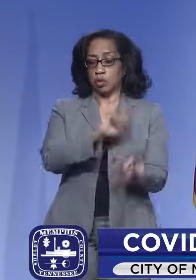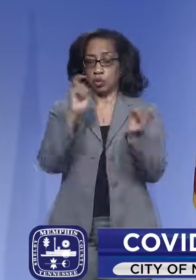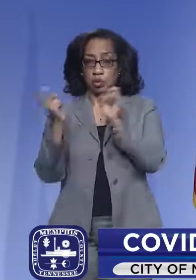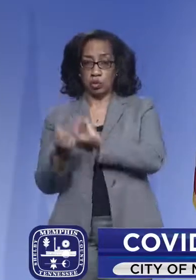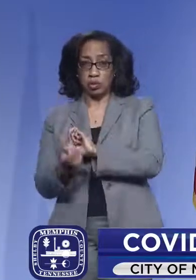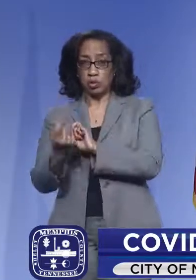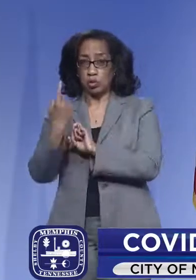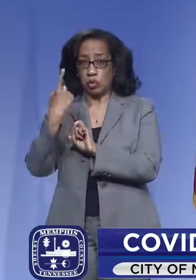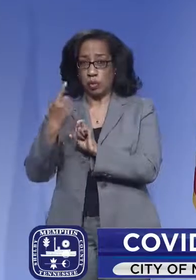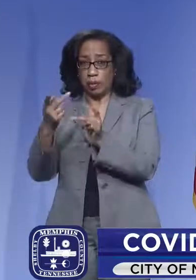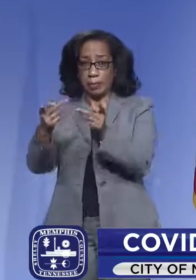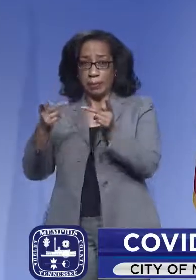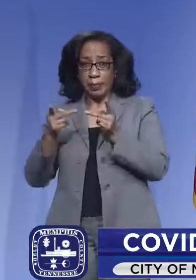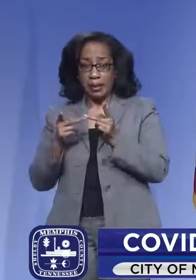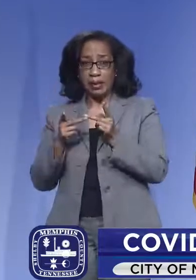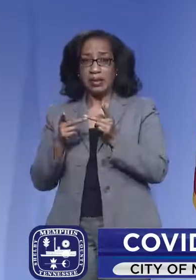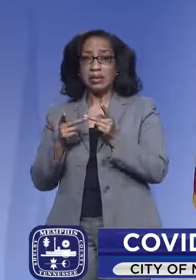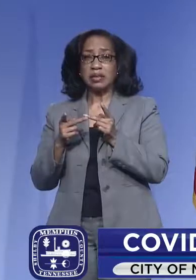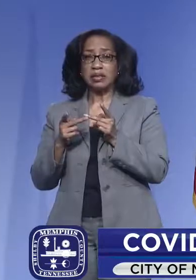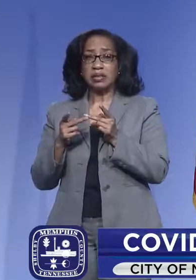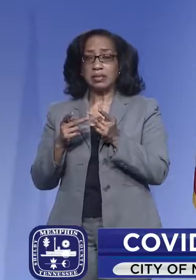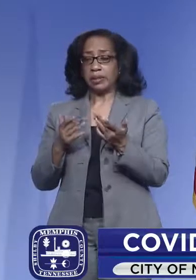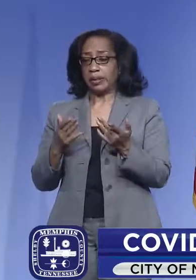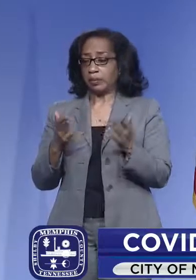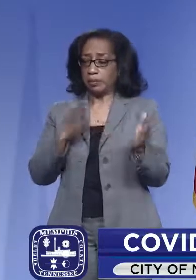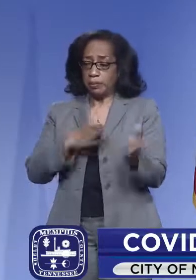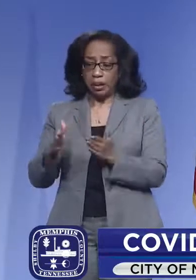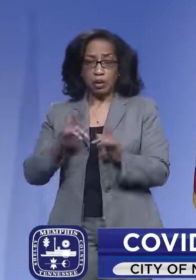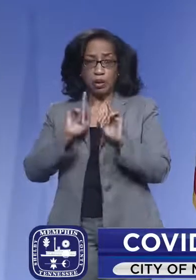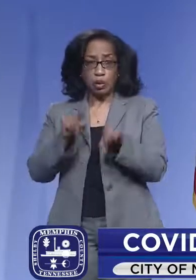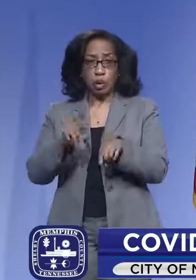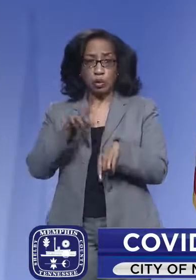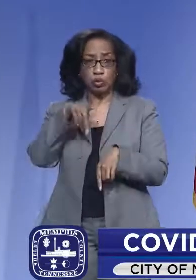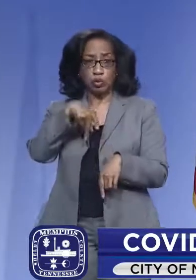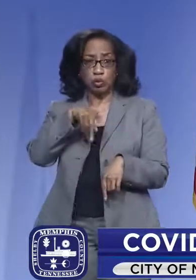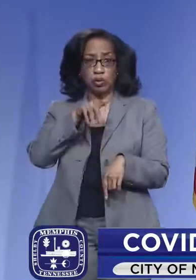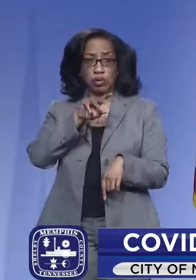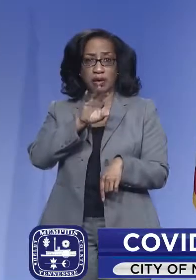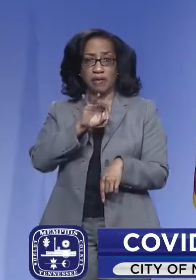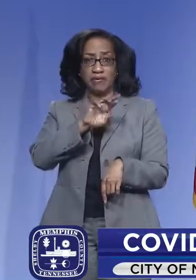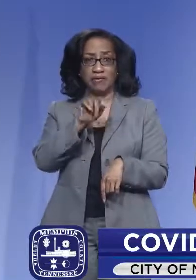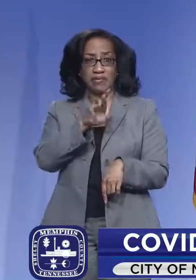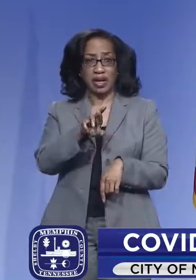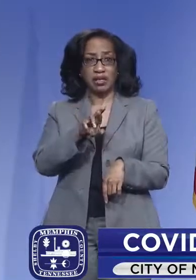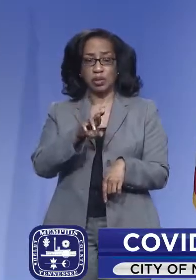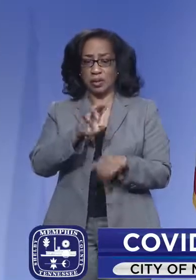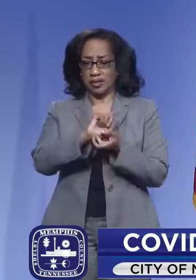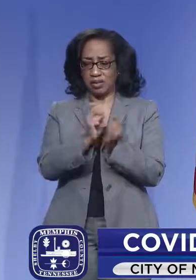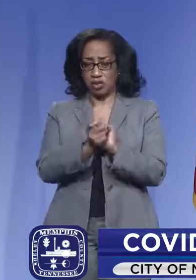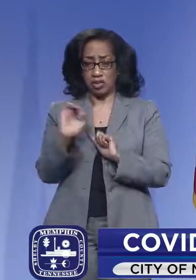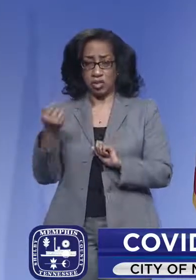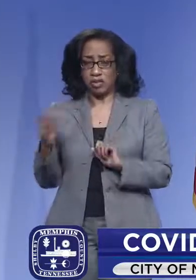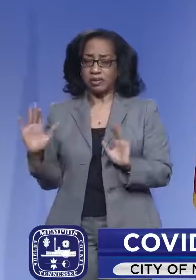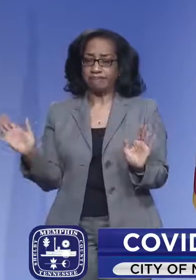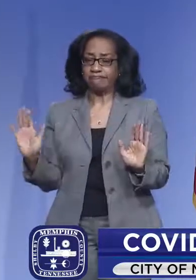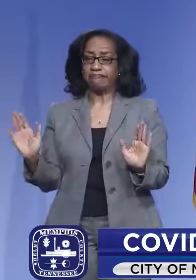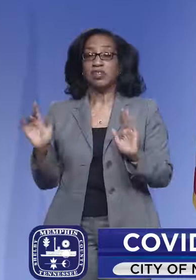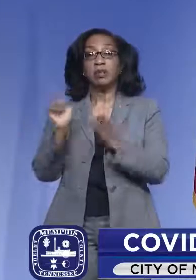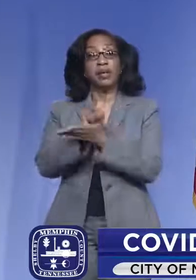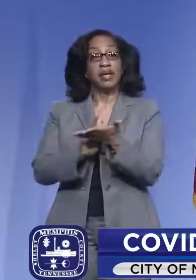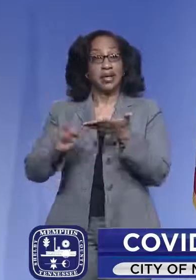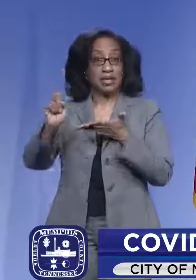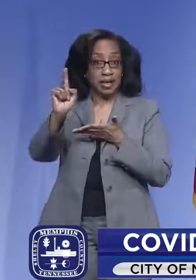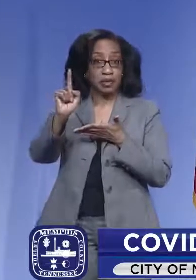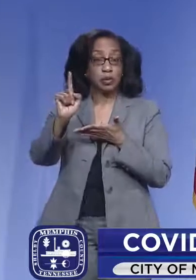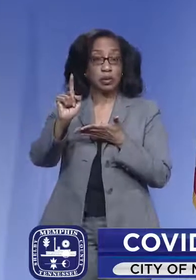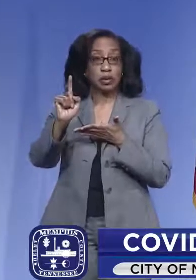area where somebody may have a plan to go and get Pfizer and then changing that up on them. So next week for sure, if we can